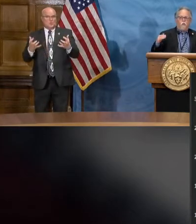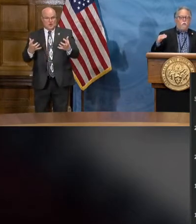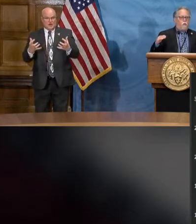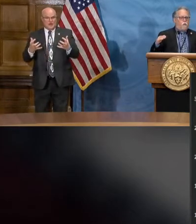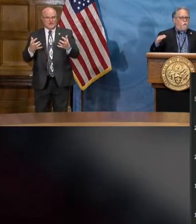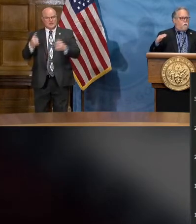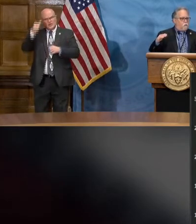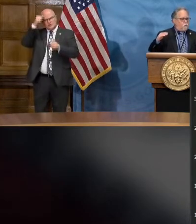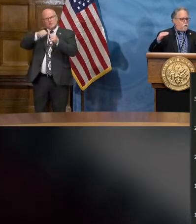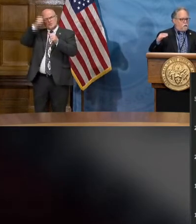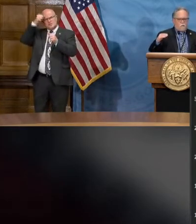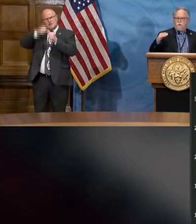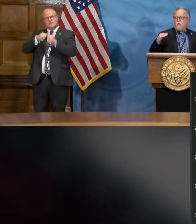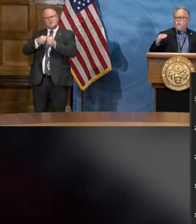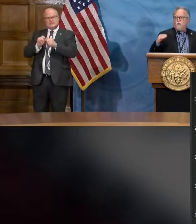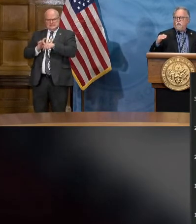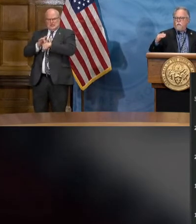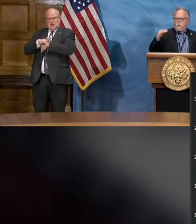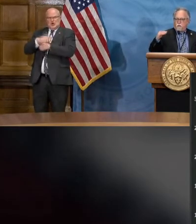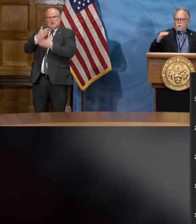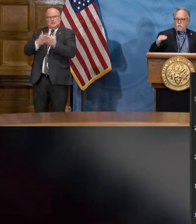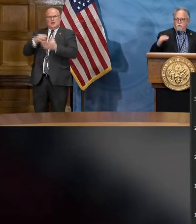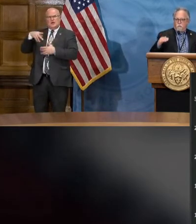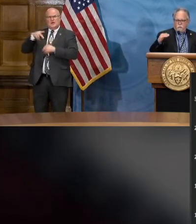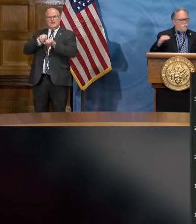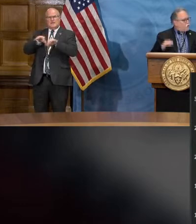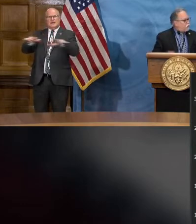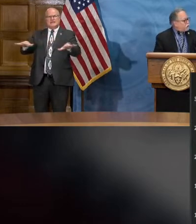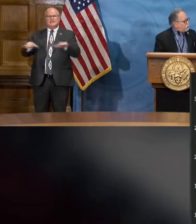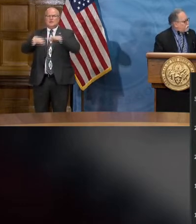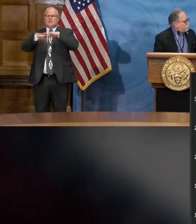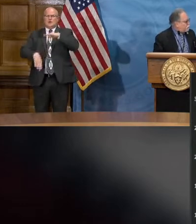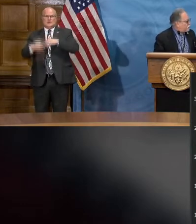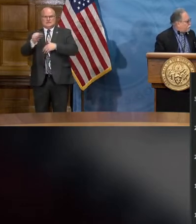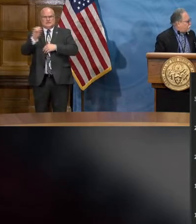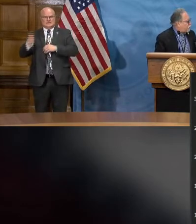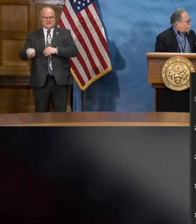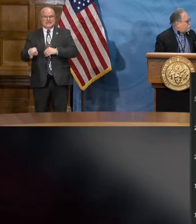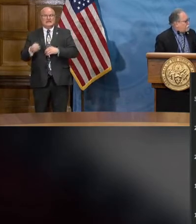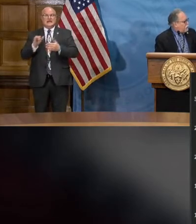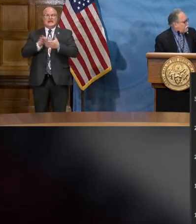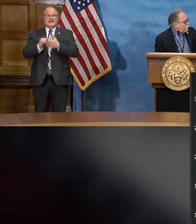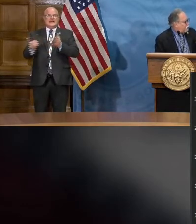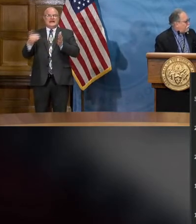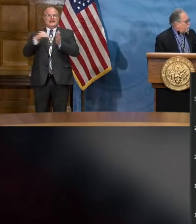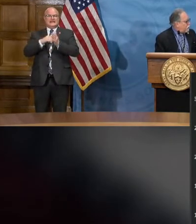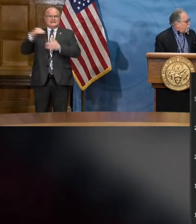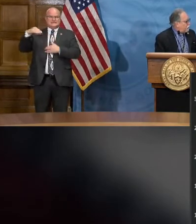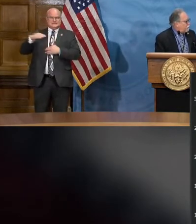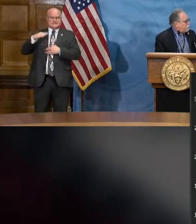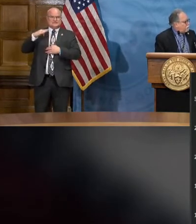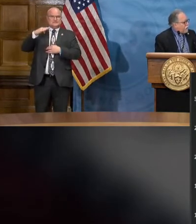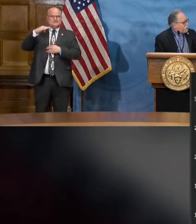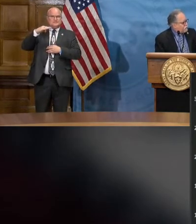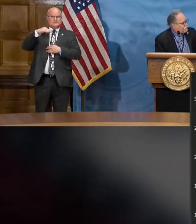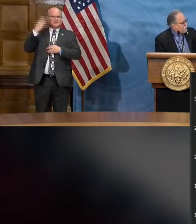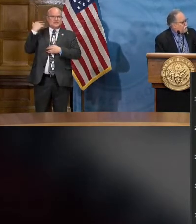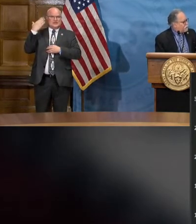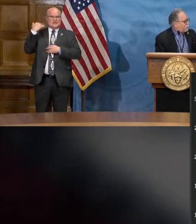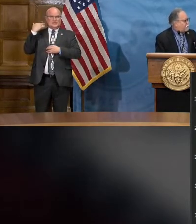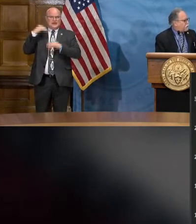in the early part of the pandemic here in the state, we've always tried to be below that. You can see that it began to tick upward and